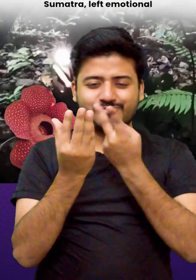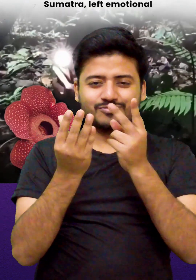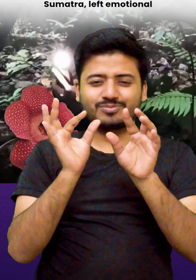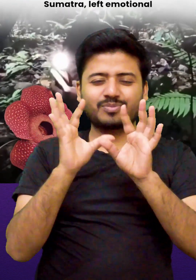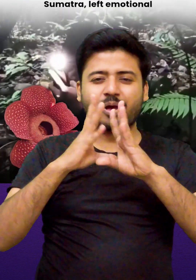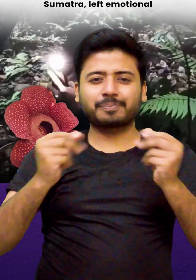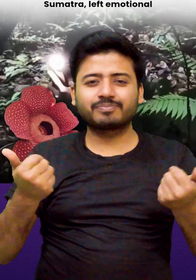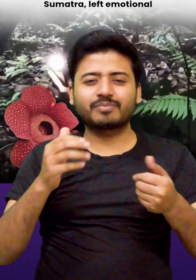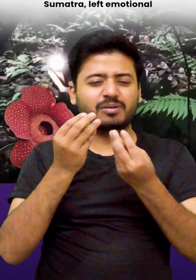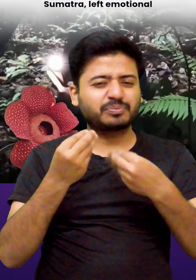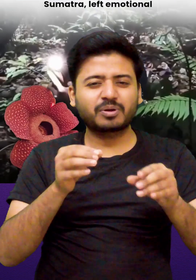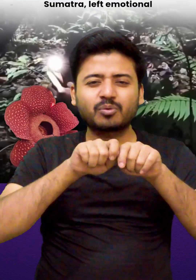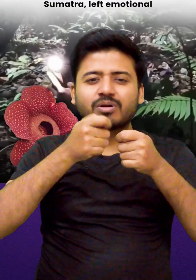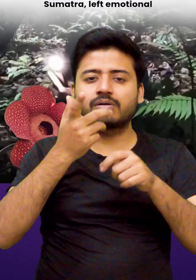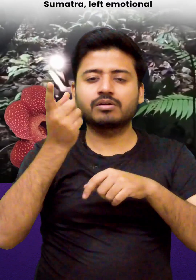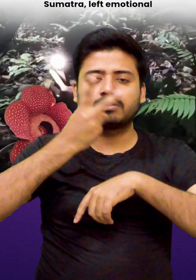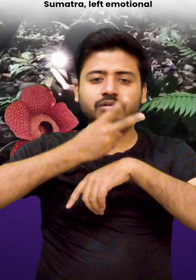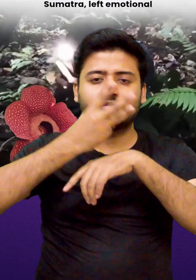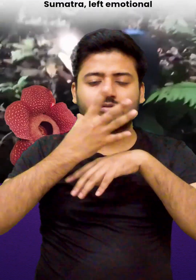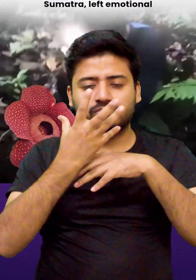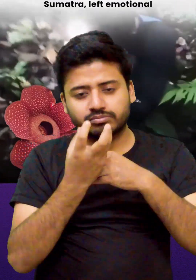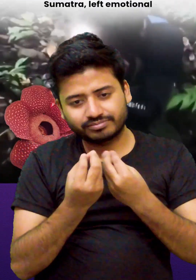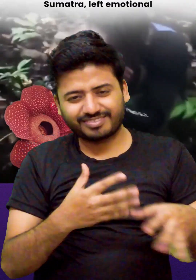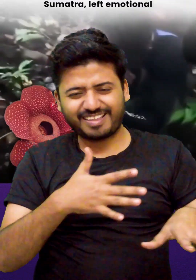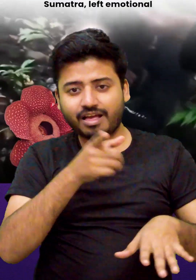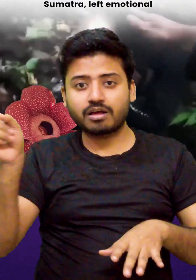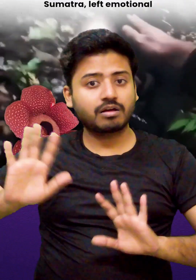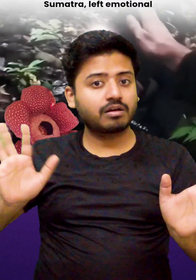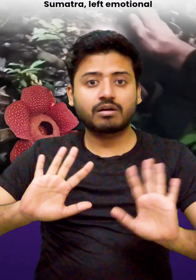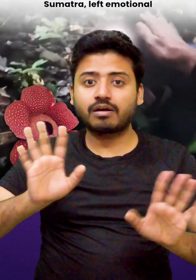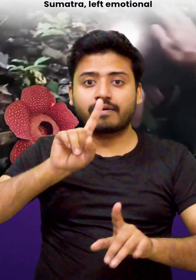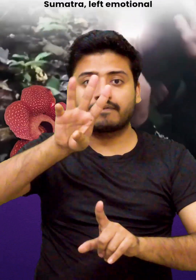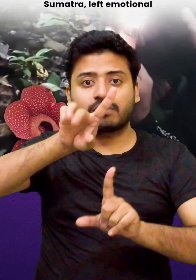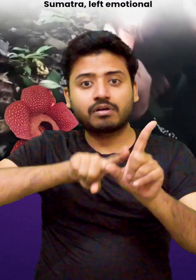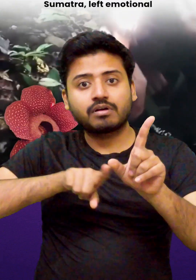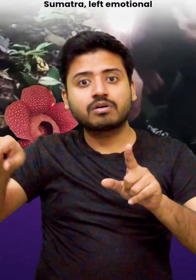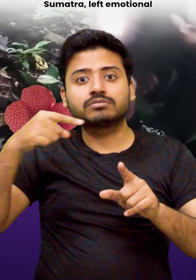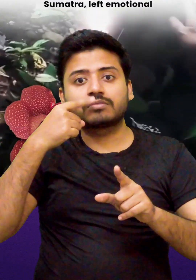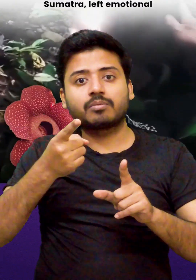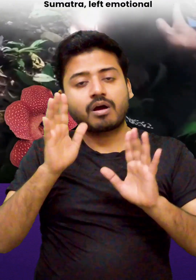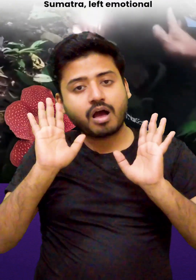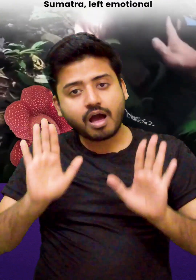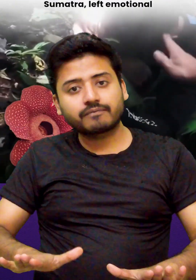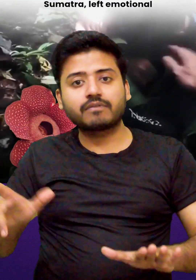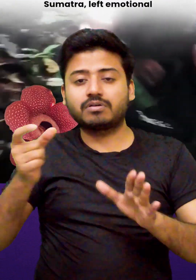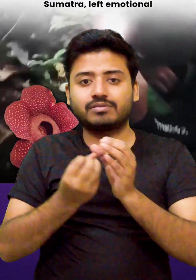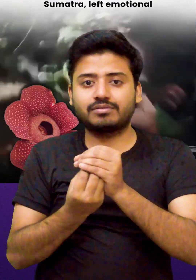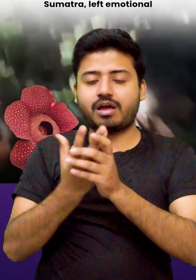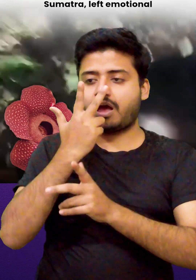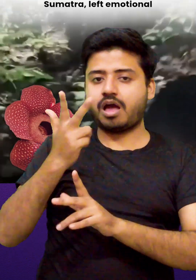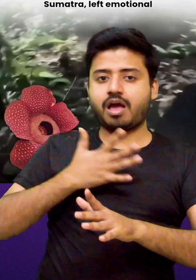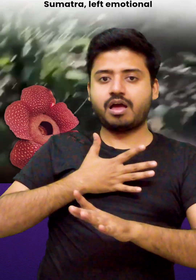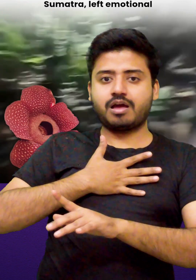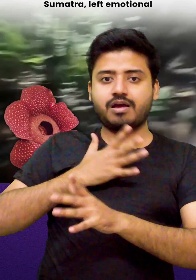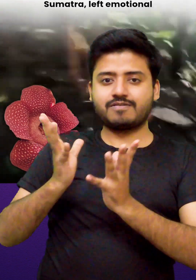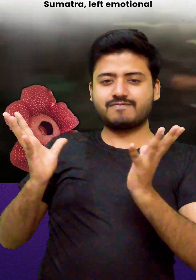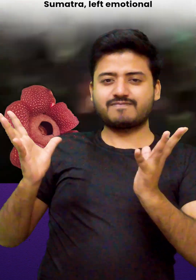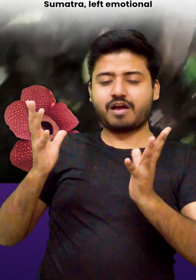on its thick, leathery petals. It can reach a meter in diameter. Life cycle and rarity. The plant is a